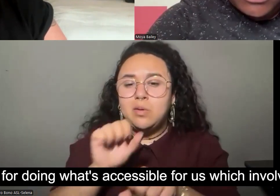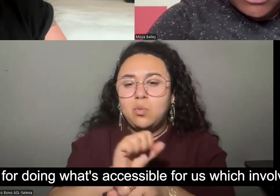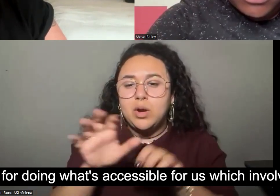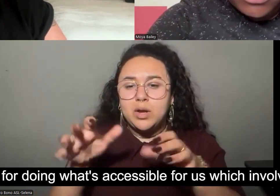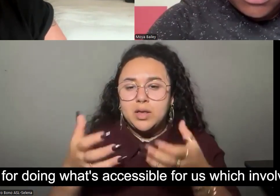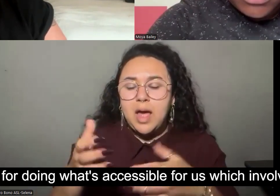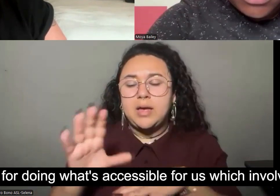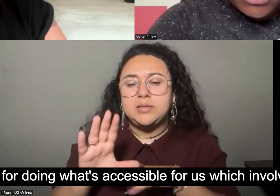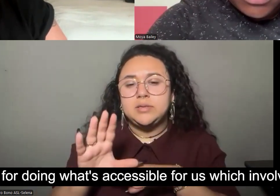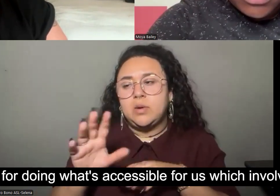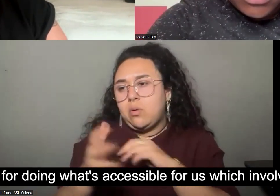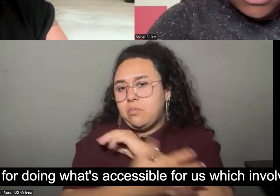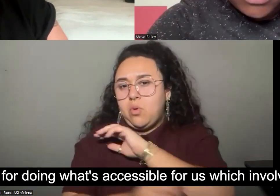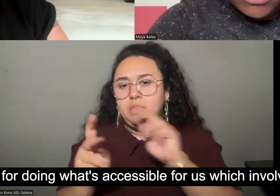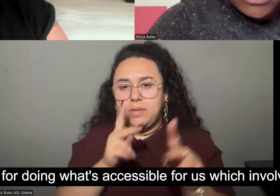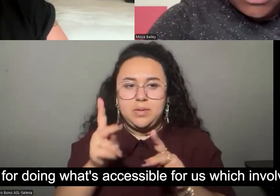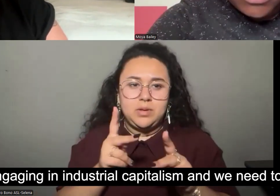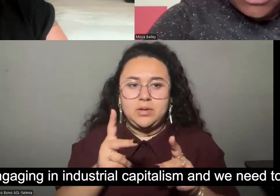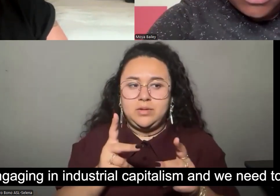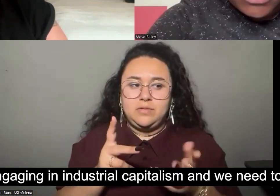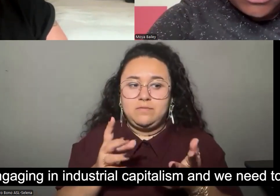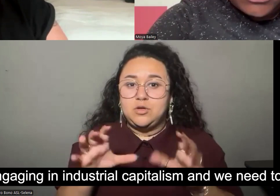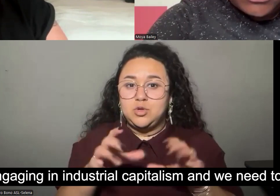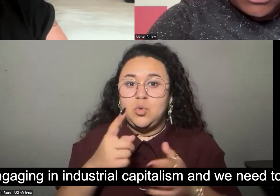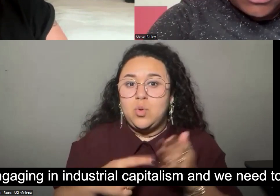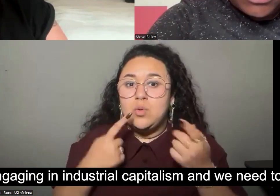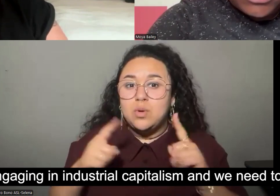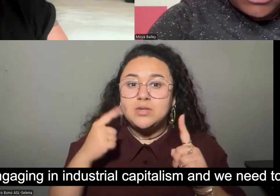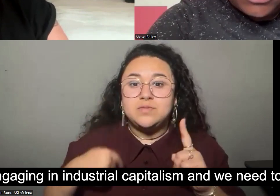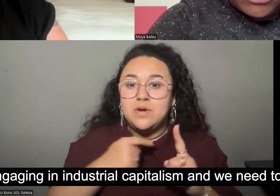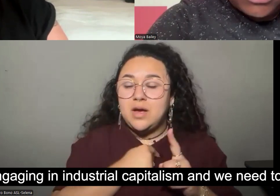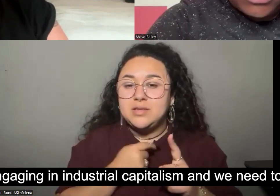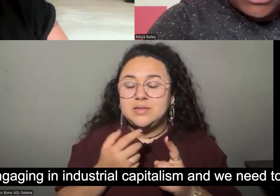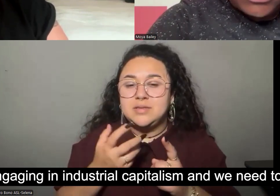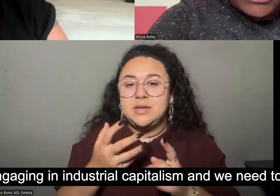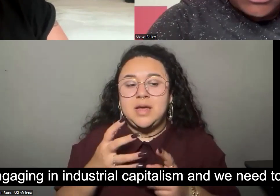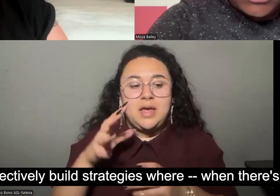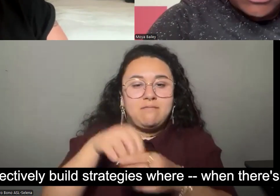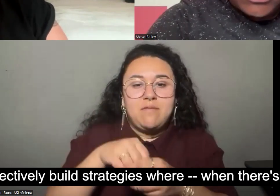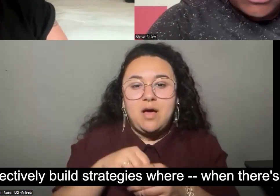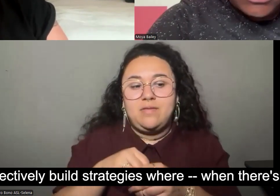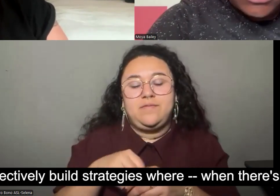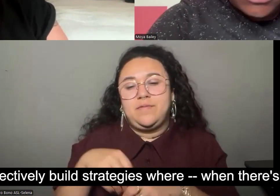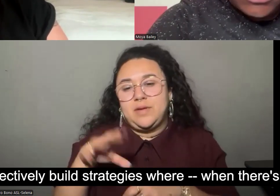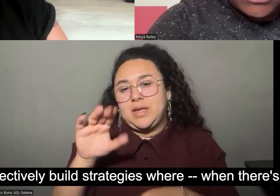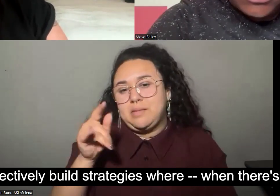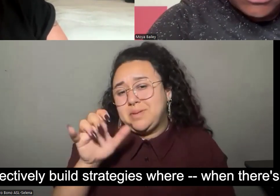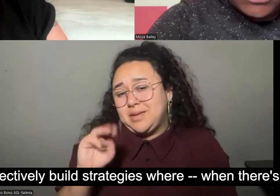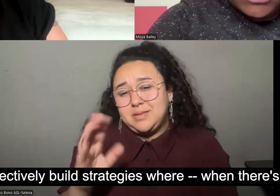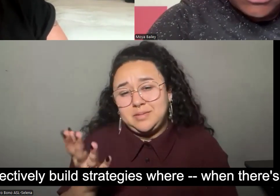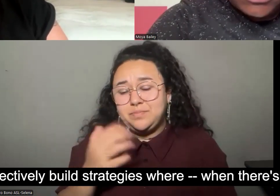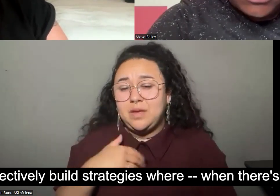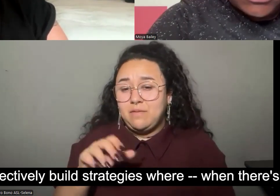engaging in industrial capitalism. And we need to collectively build strategies where, I mean, when there's a worker co-op that makes the air filters